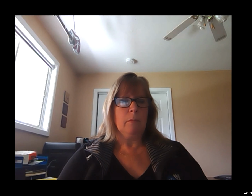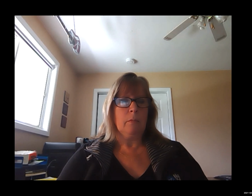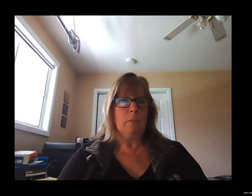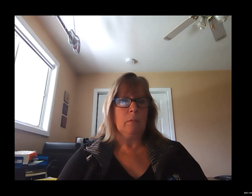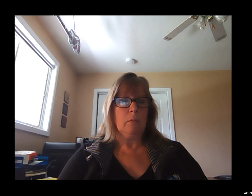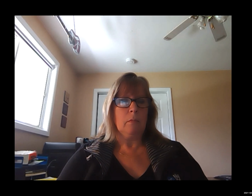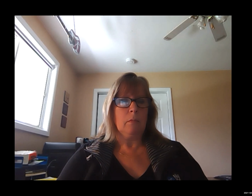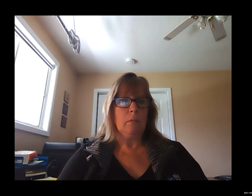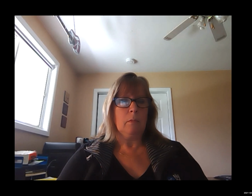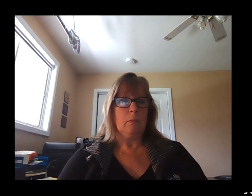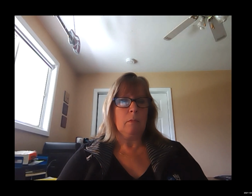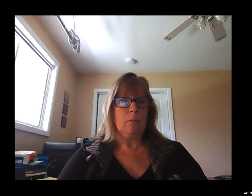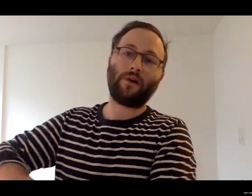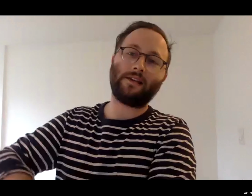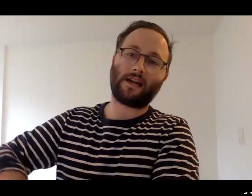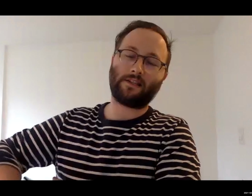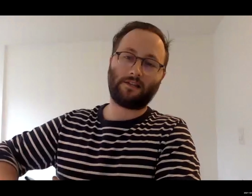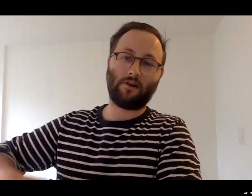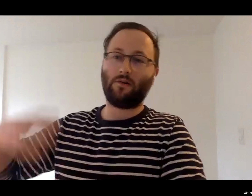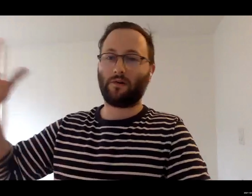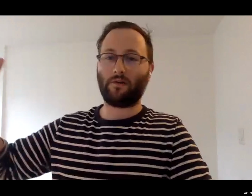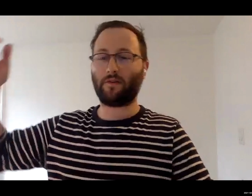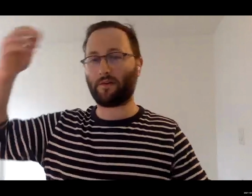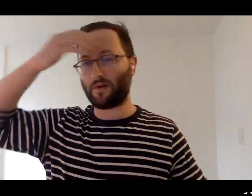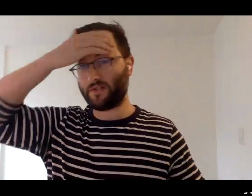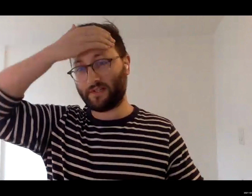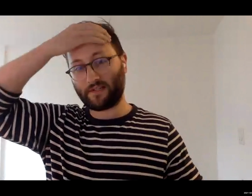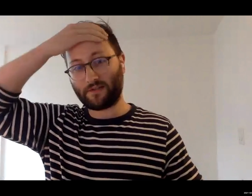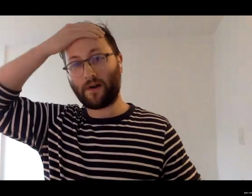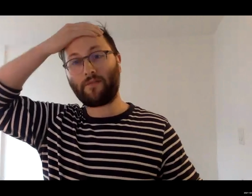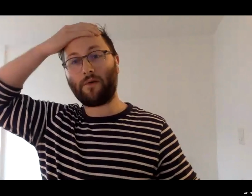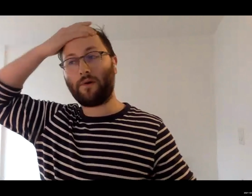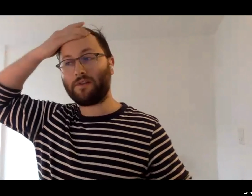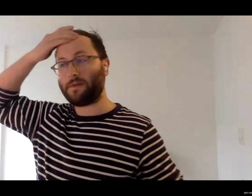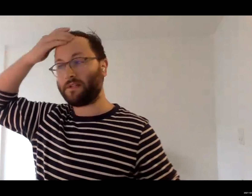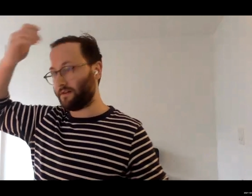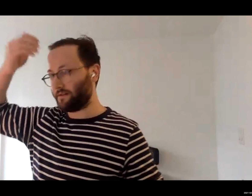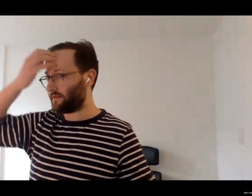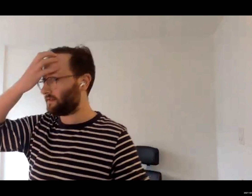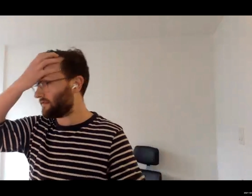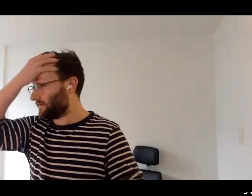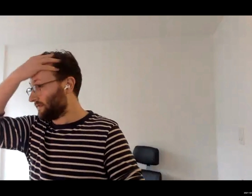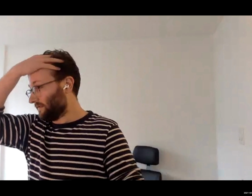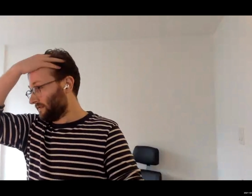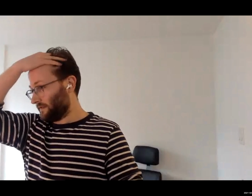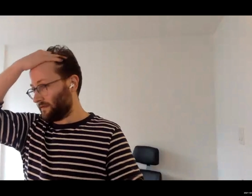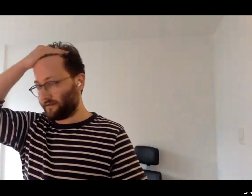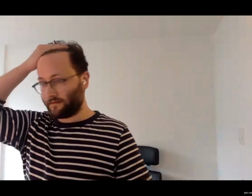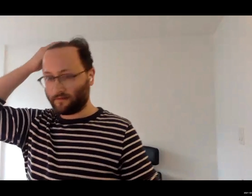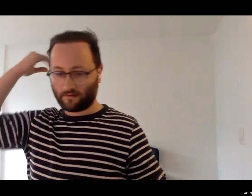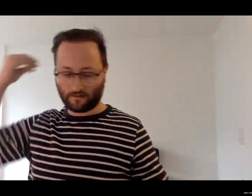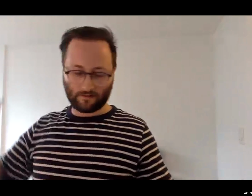room? Everyone has access to all the Okay. questions. It's just whatever they want to speak to.